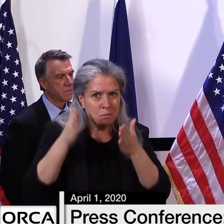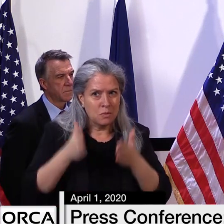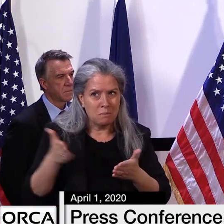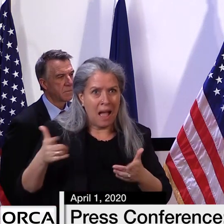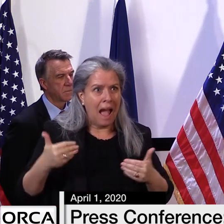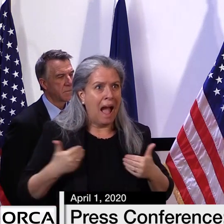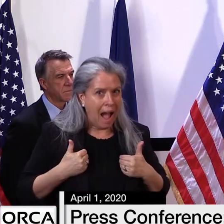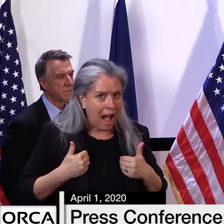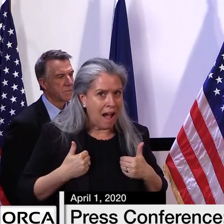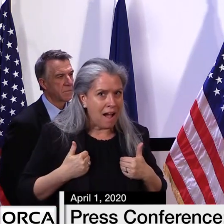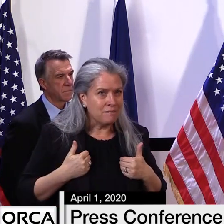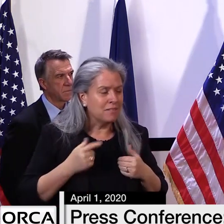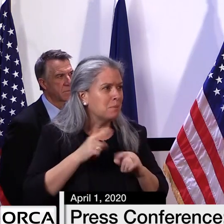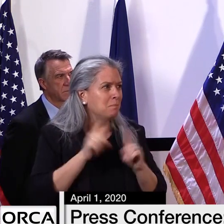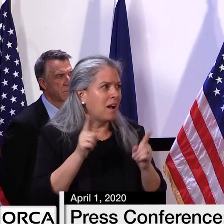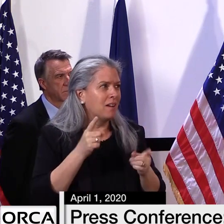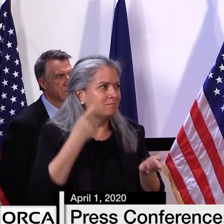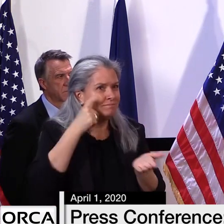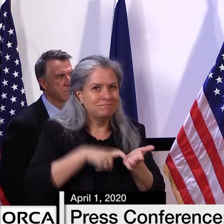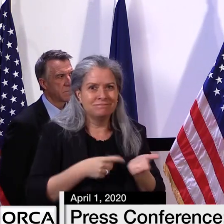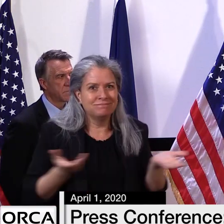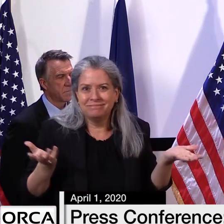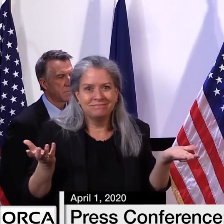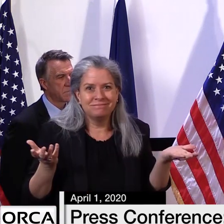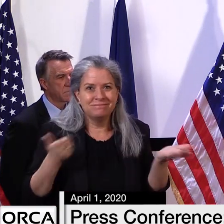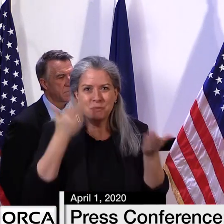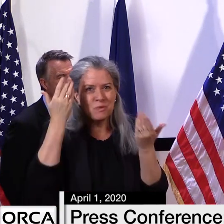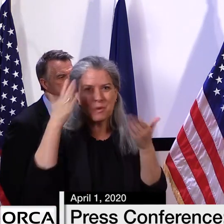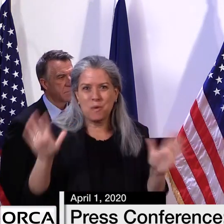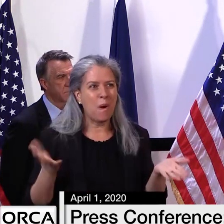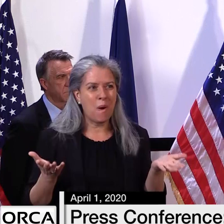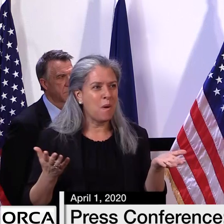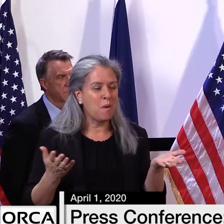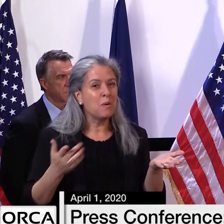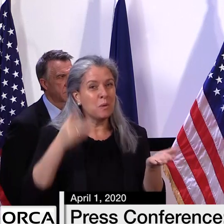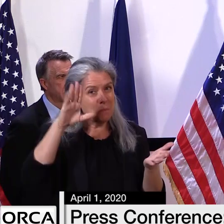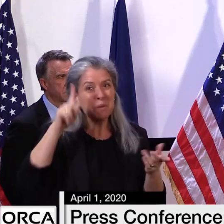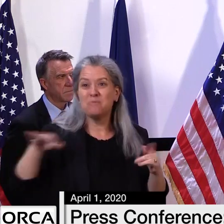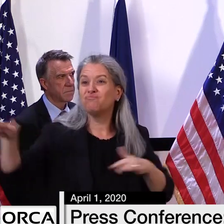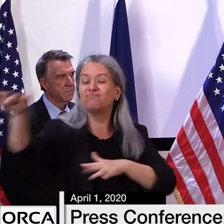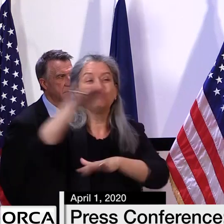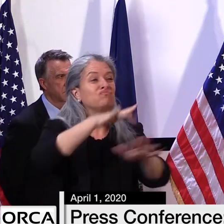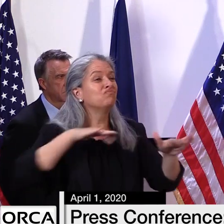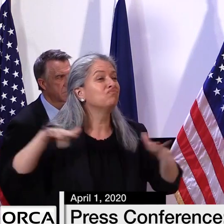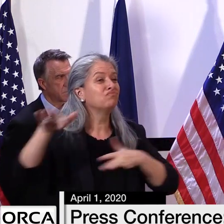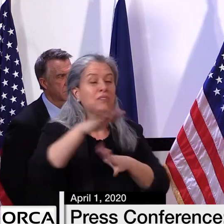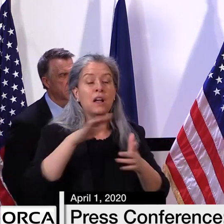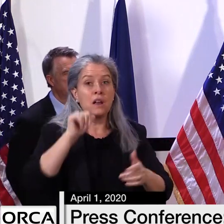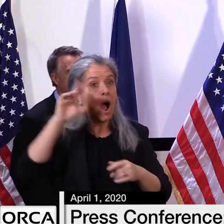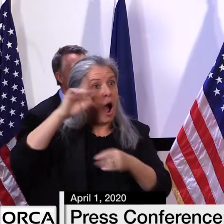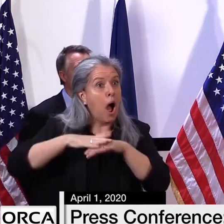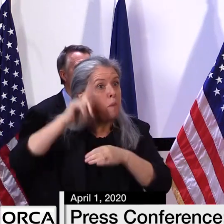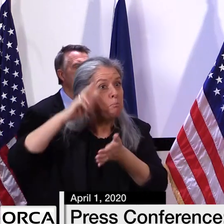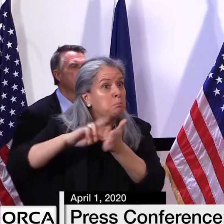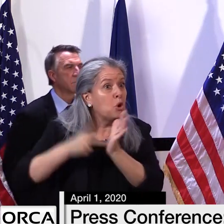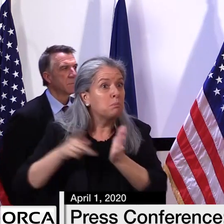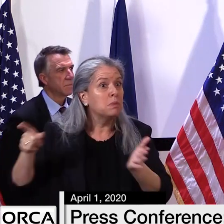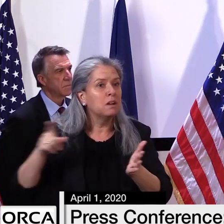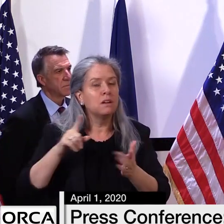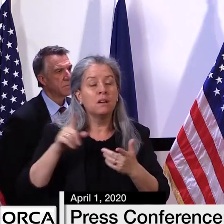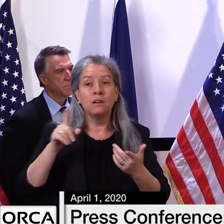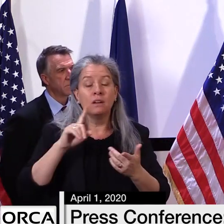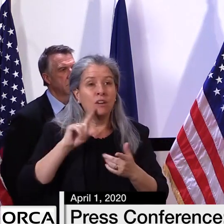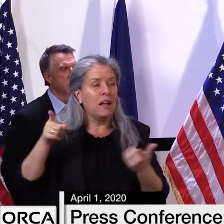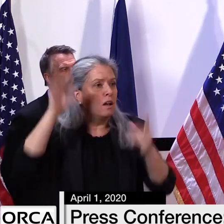is. It really is in recognition of the fact that there's people out there who aren't trying to harm you, but they have no idea they're